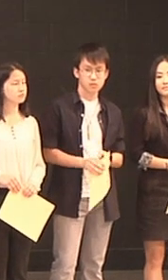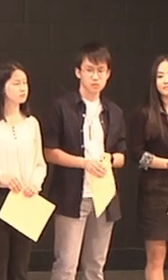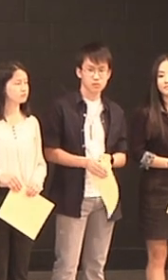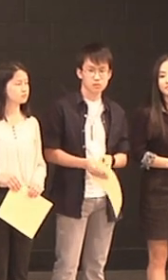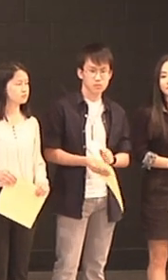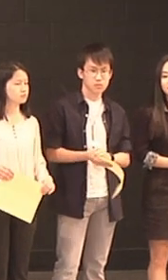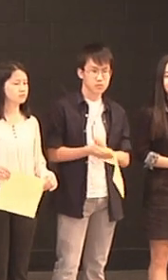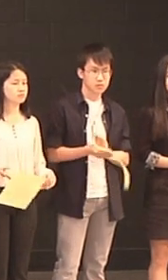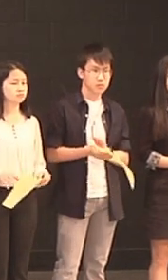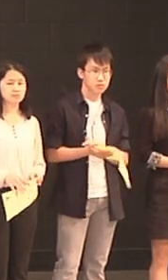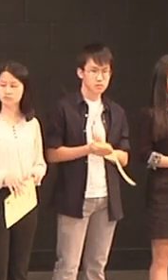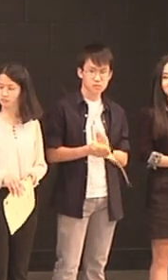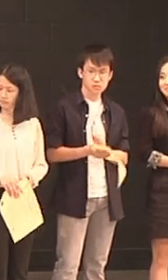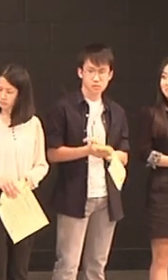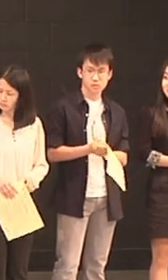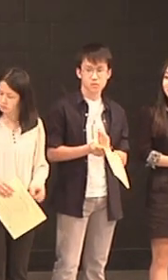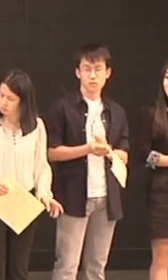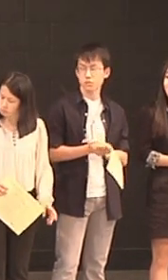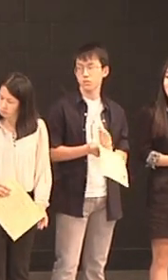Nola Lee.